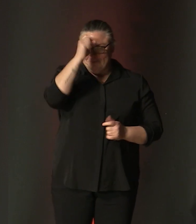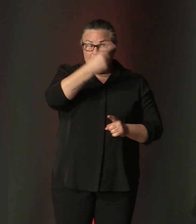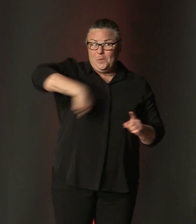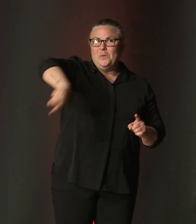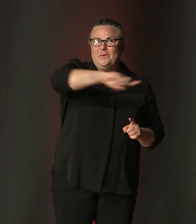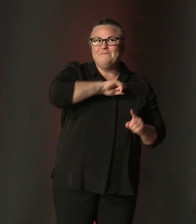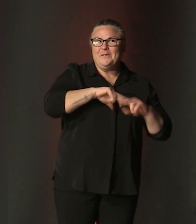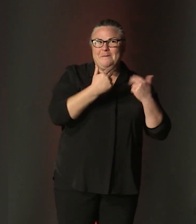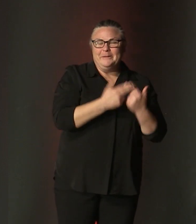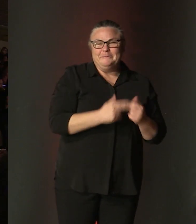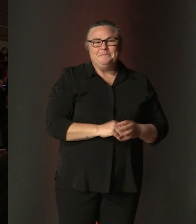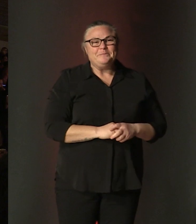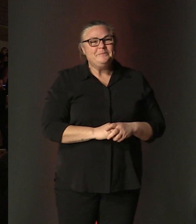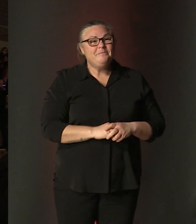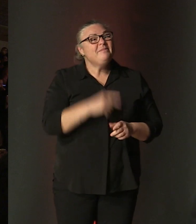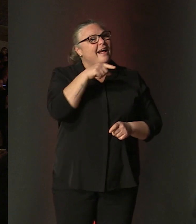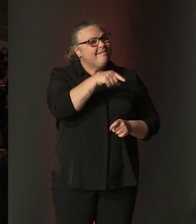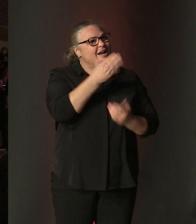our family archive.